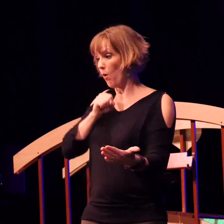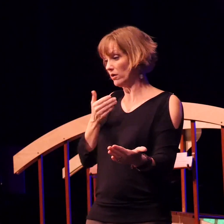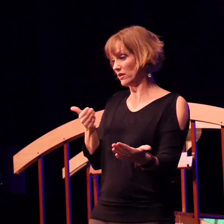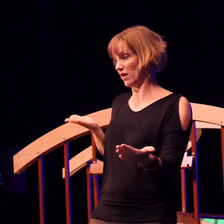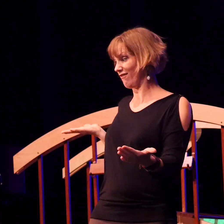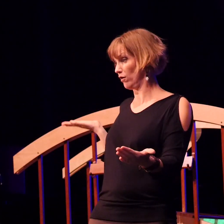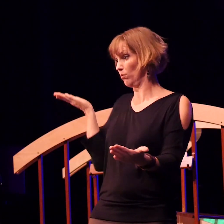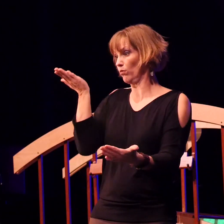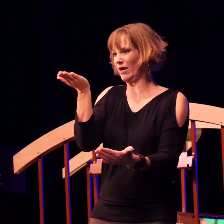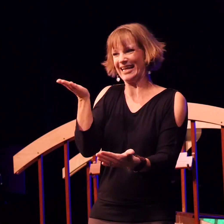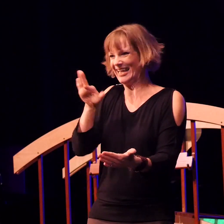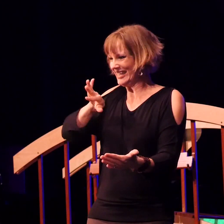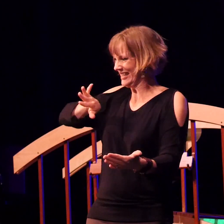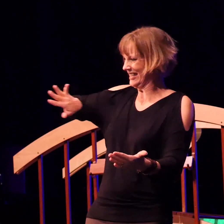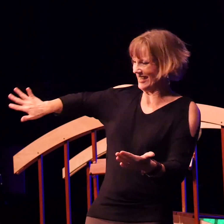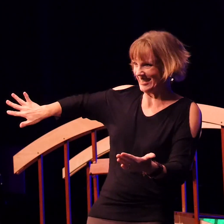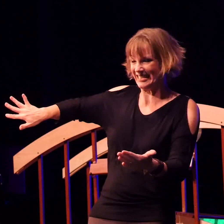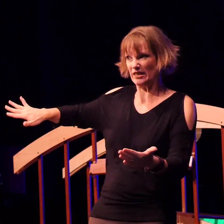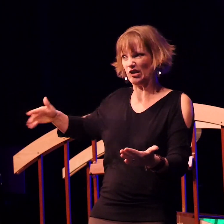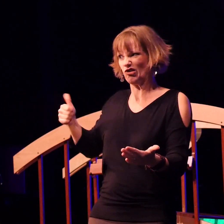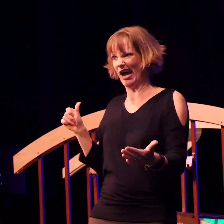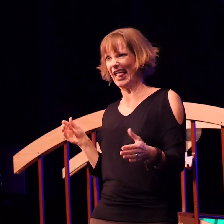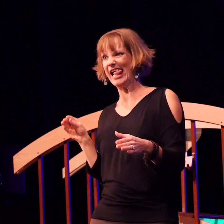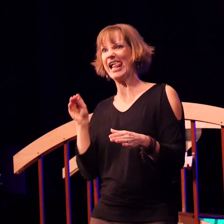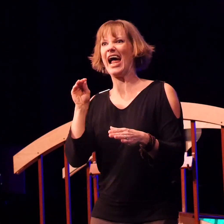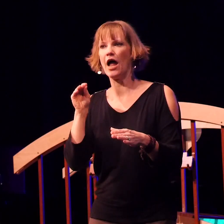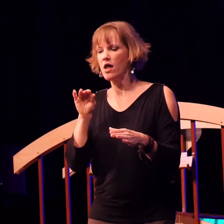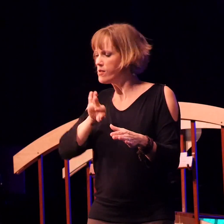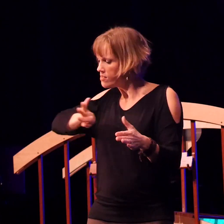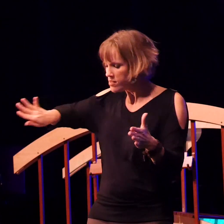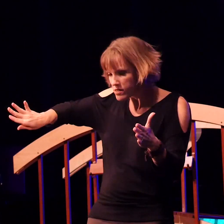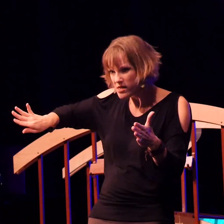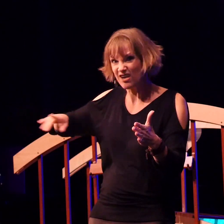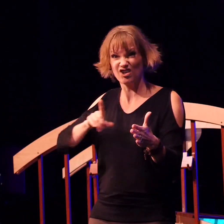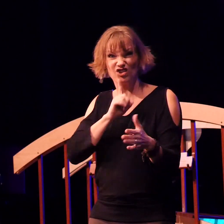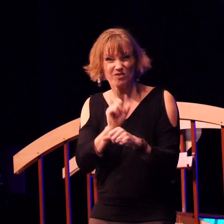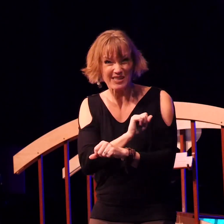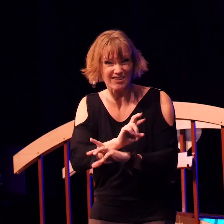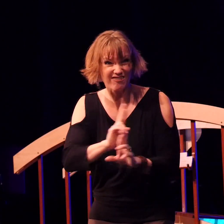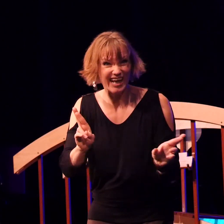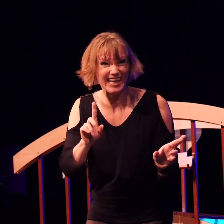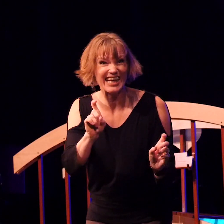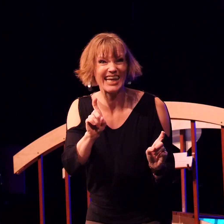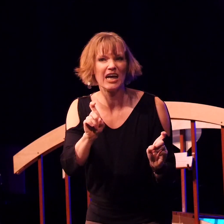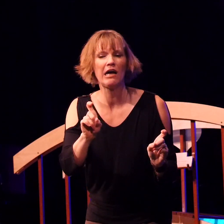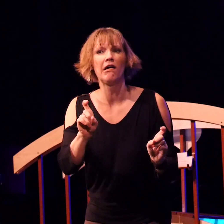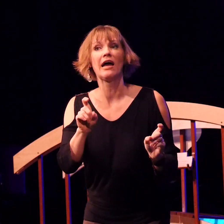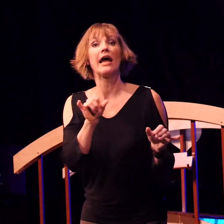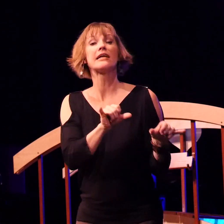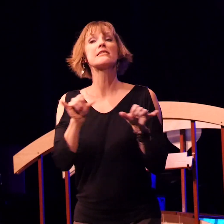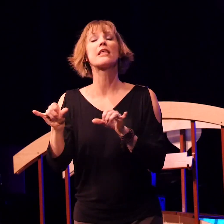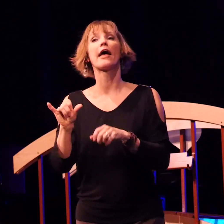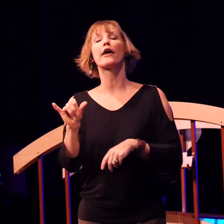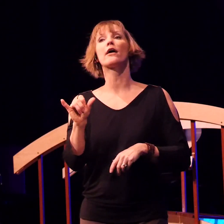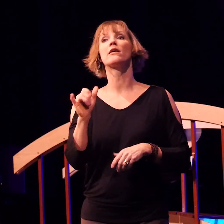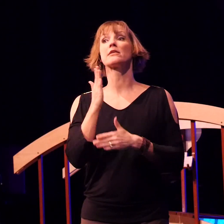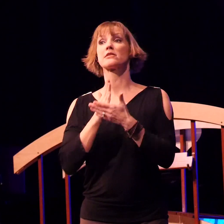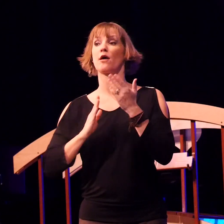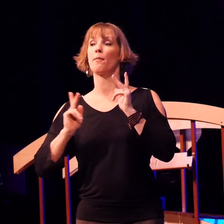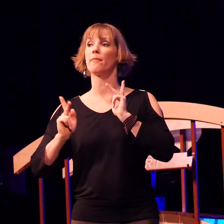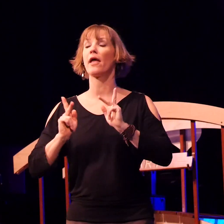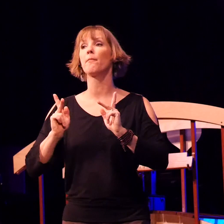stuff with me, try to get it in there too? Am I really ready for that? It's kind of like folks, some